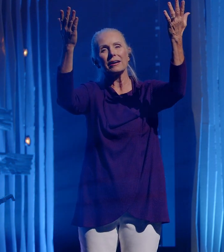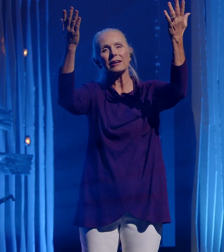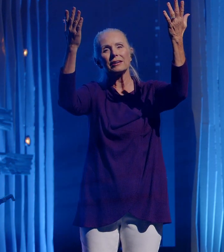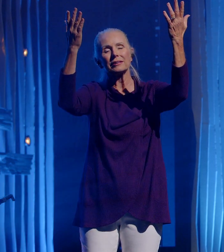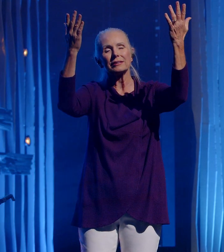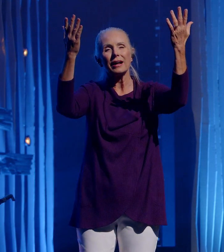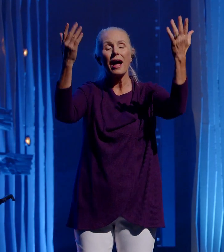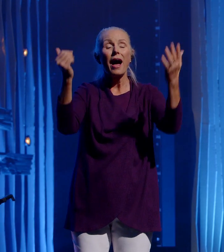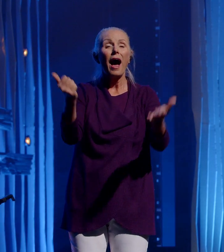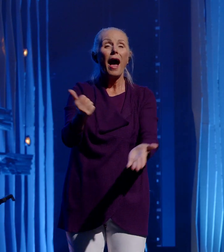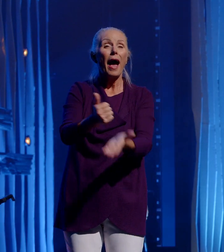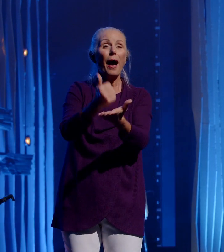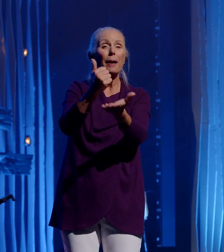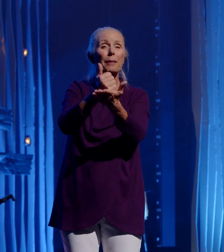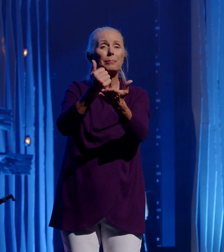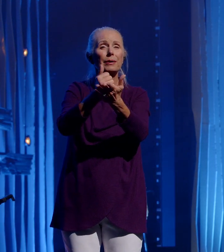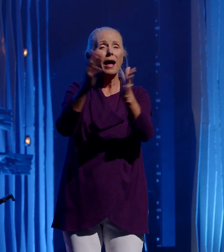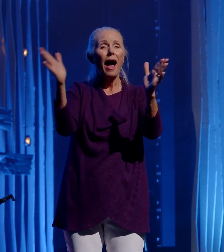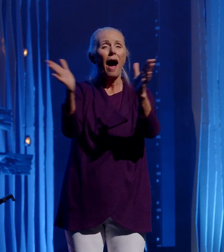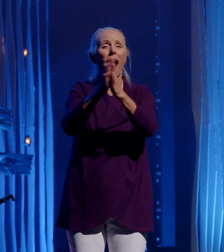Hallelujah. Come and sing it, team.